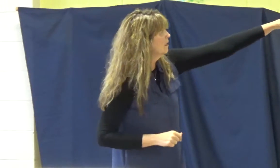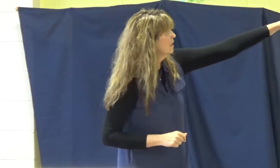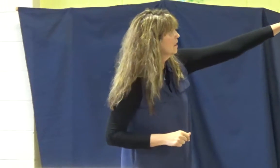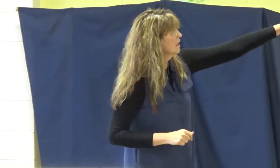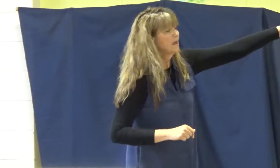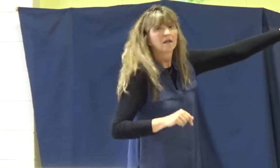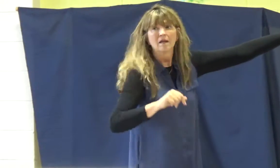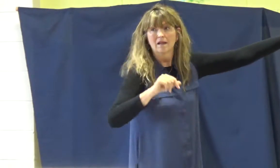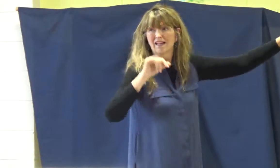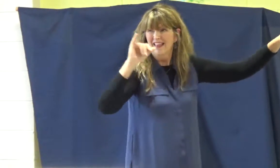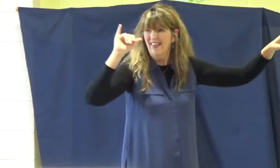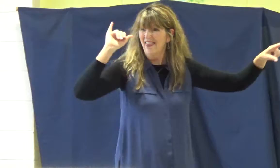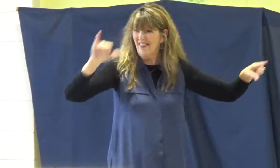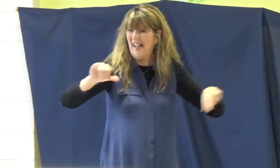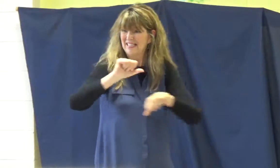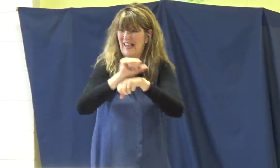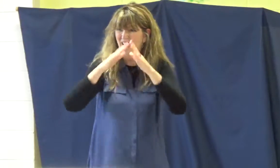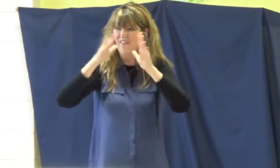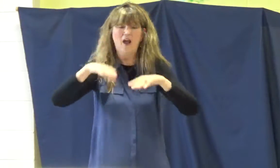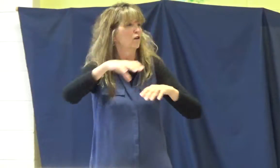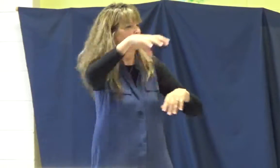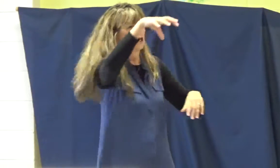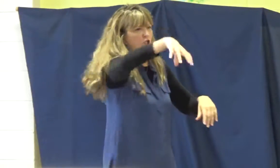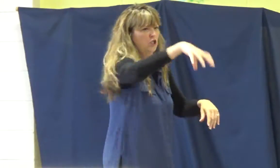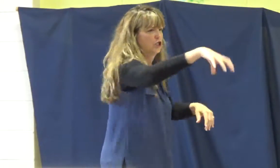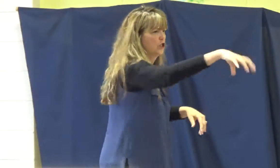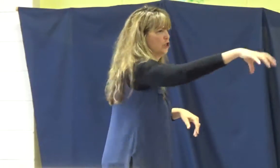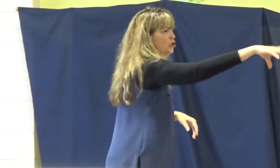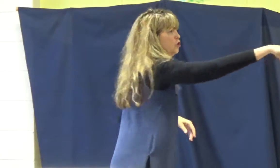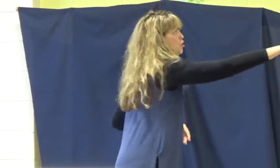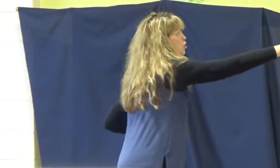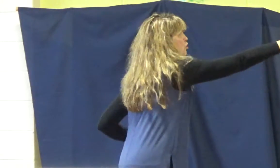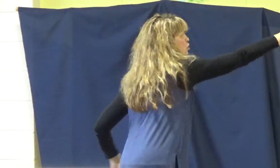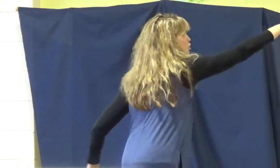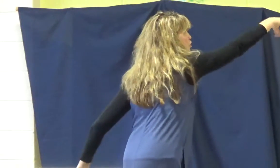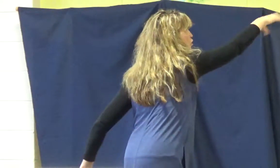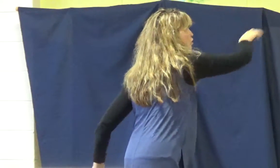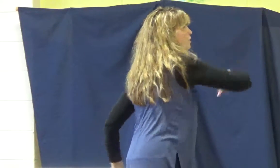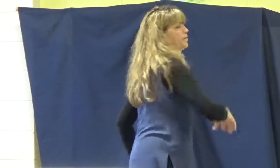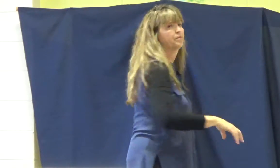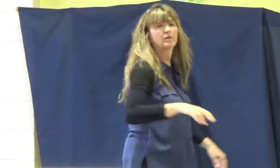the little brick houses. Those were slave houses.